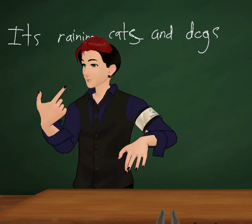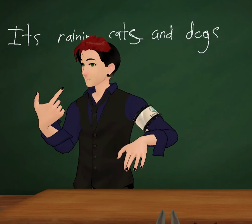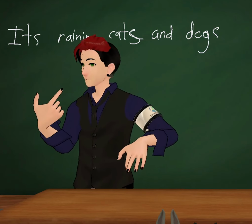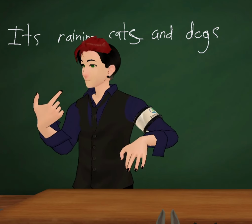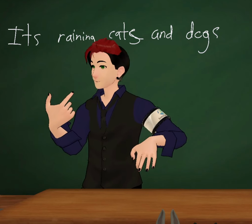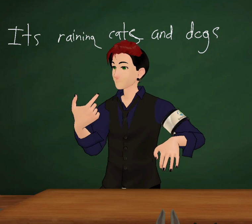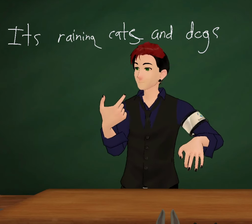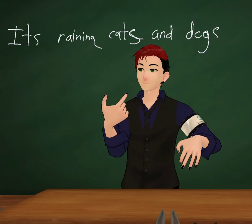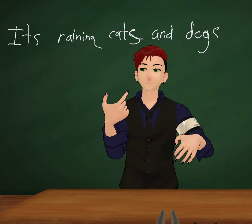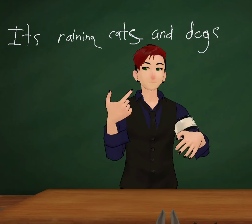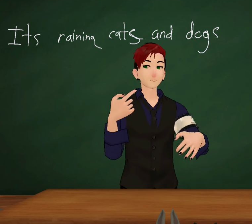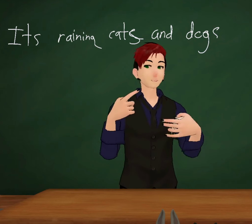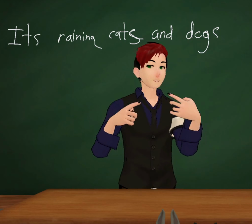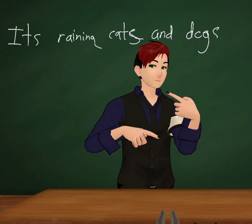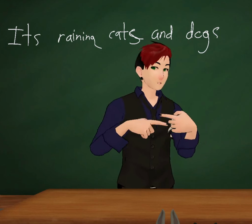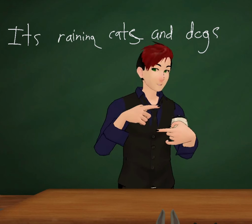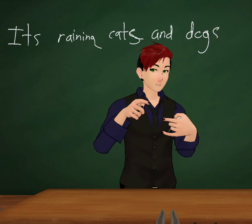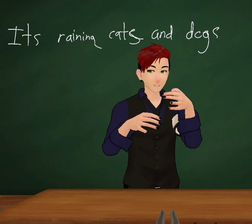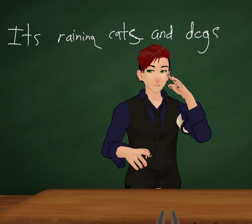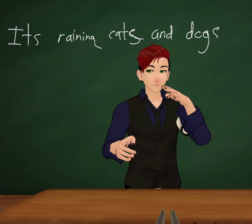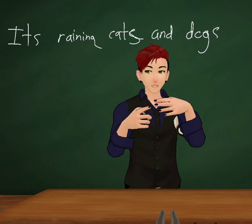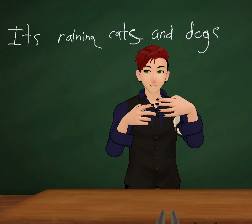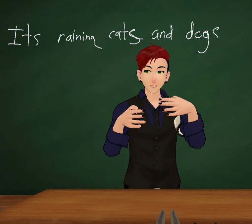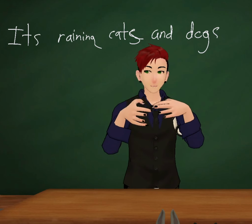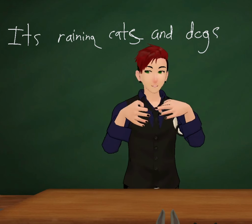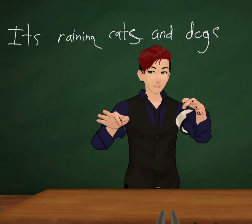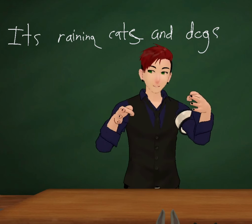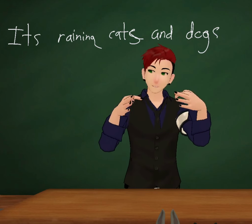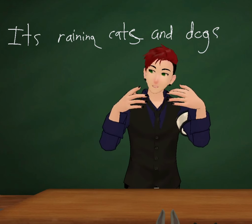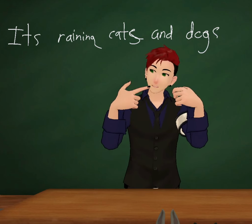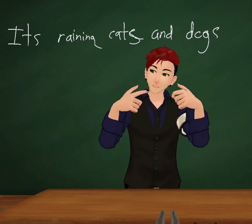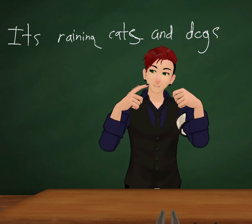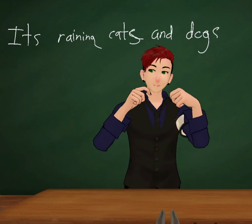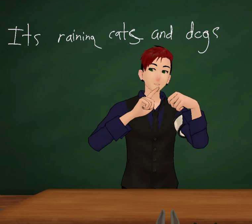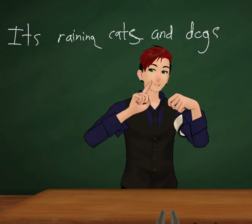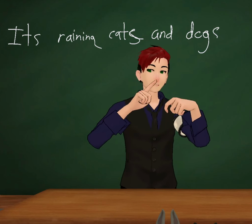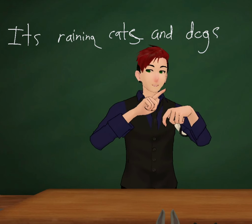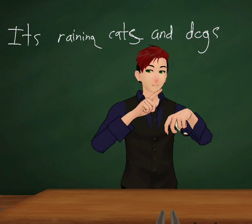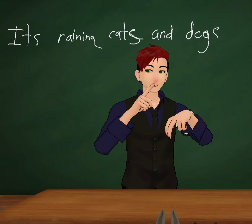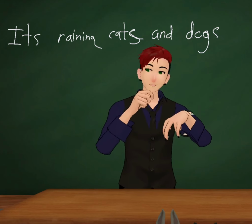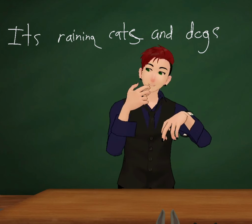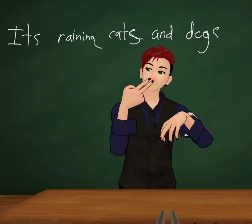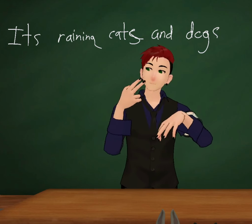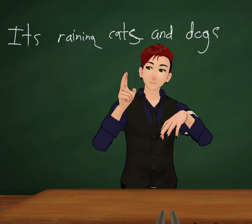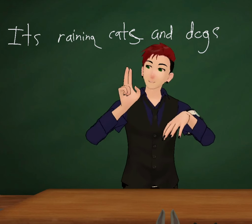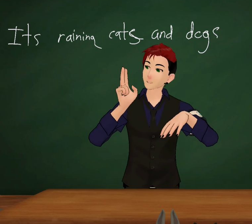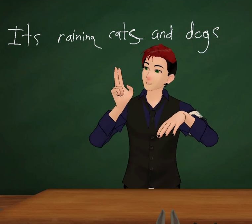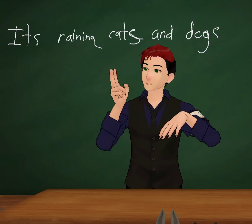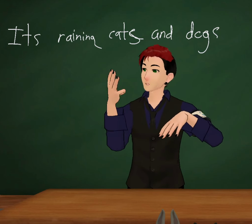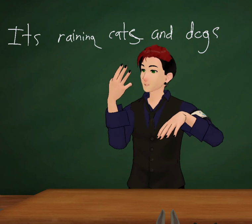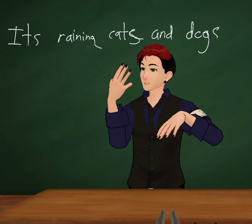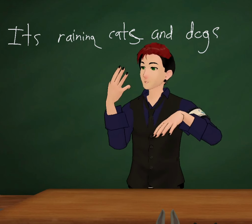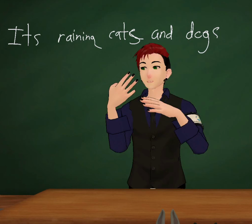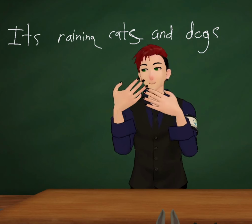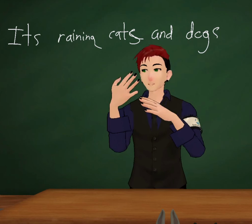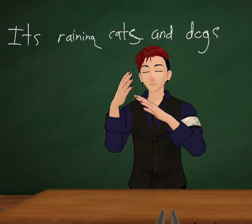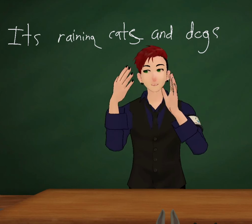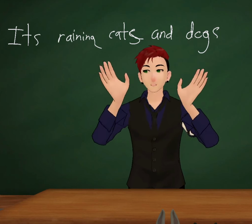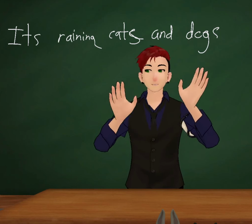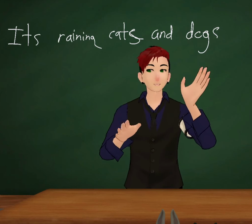dogs." And whenever it popped up in our lesson that we were doing with the deaf kids, literally like 2 days ago, Wednesday, maybe Tuesday, I don't